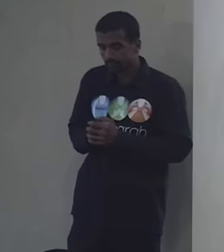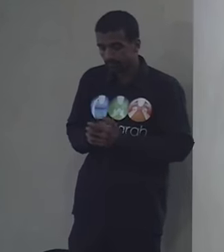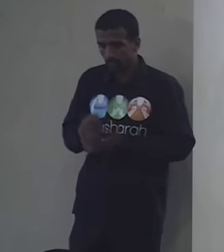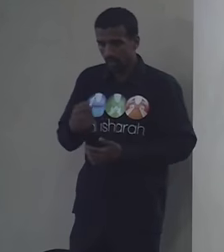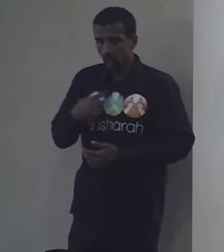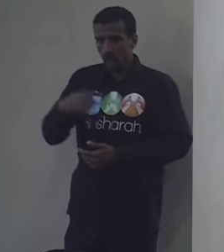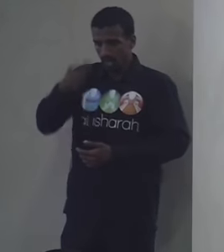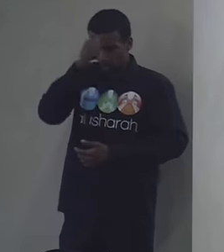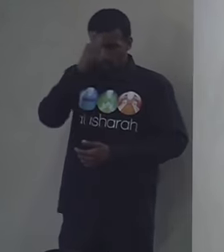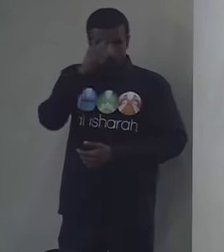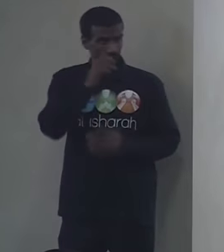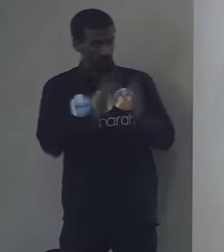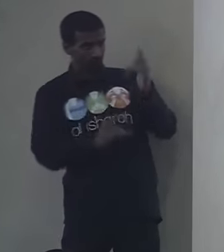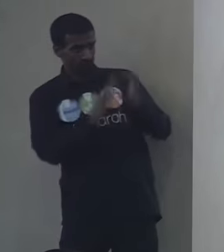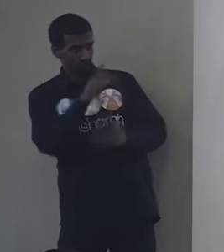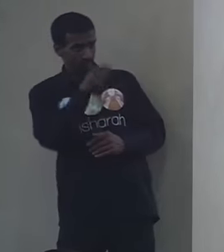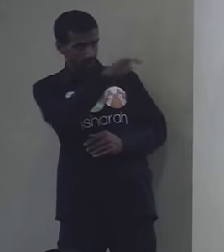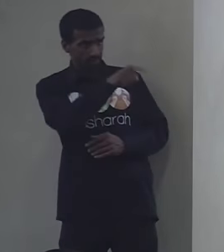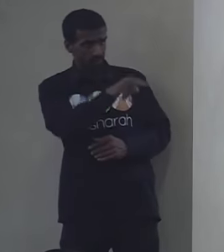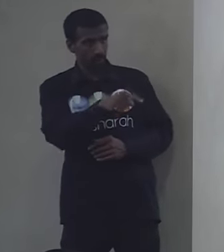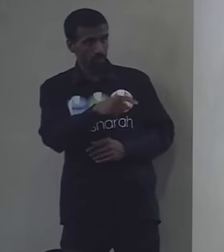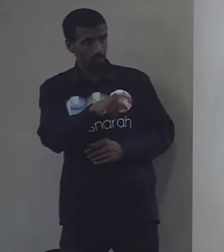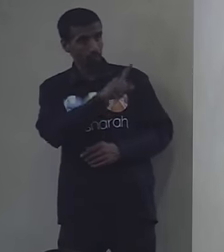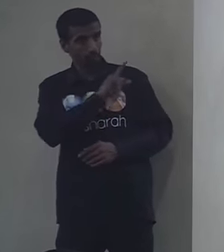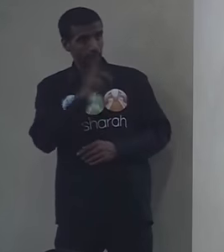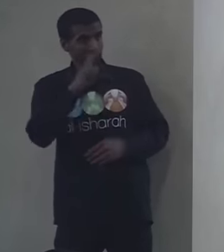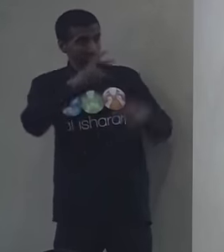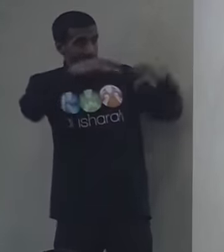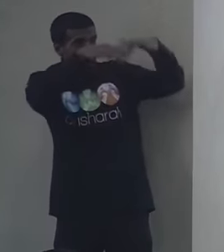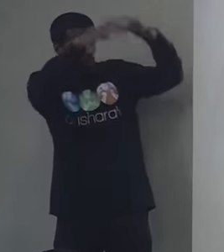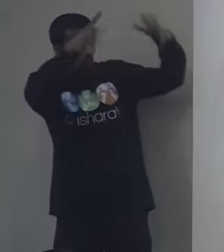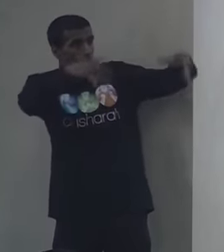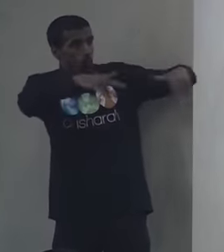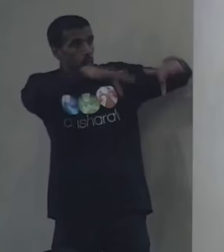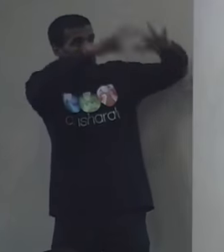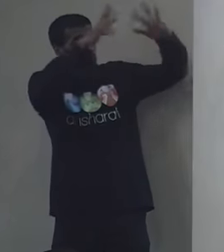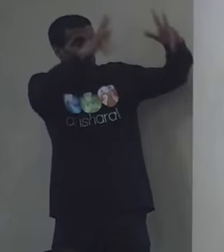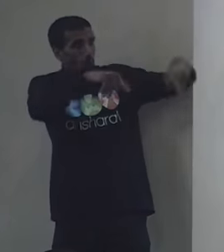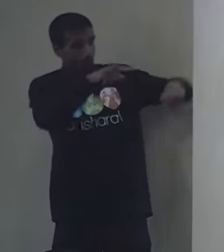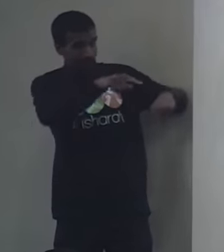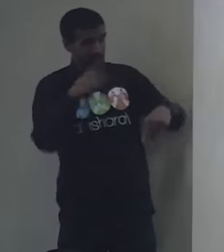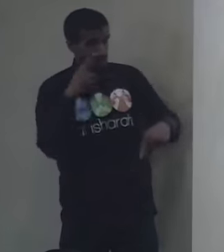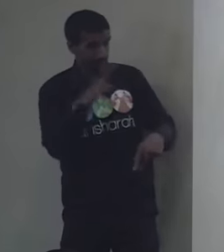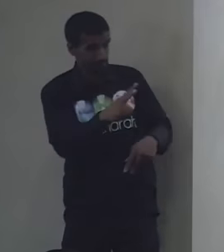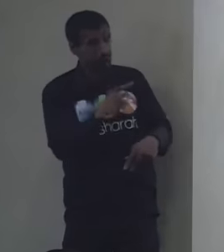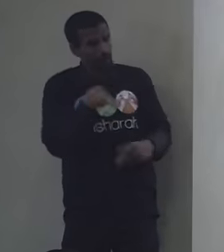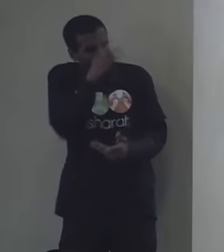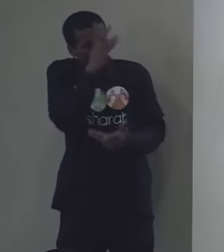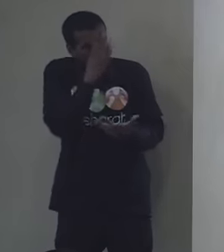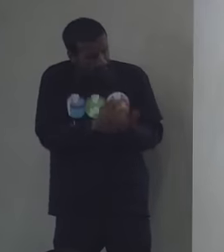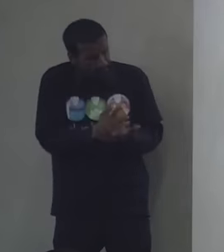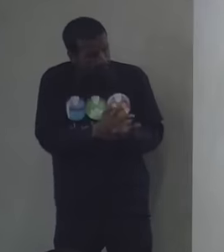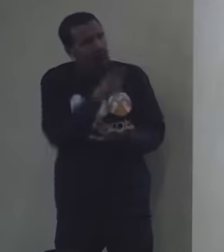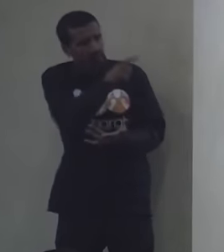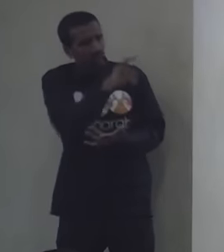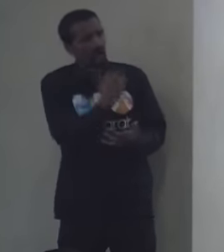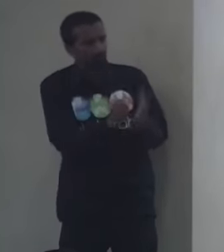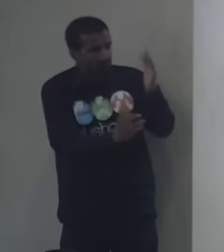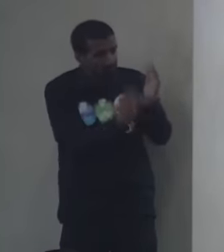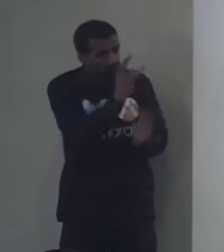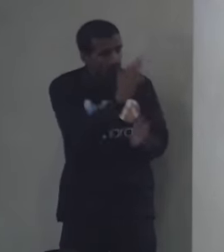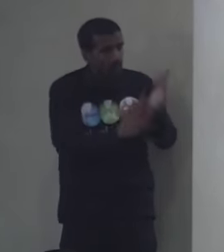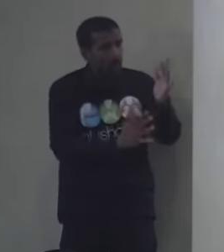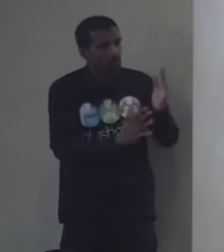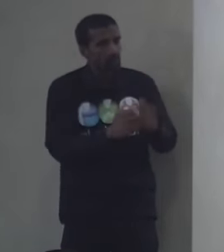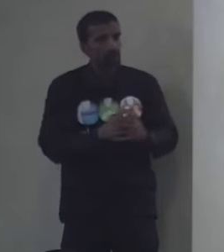you've seen it with your own eyes. This is what? Ayn al-yaqeen. This is the conviction of the eyes. This is literally says the eye